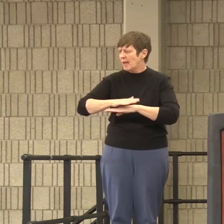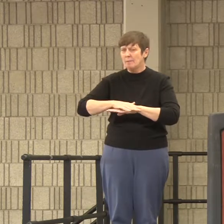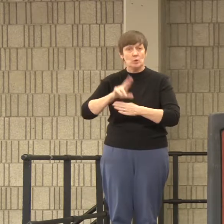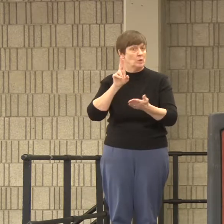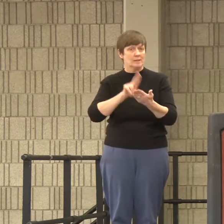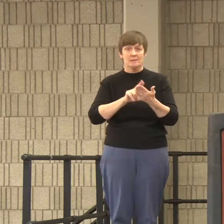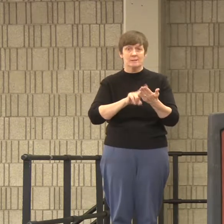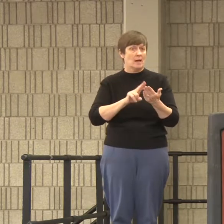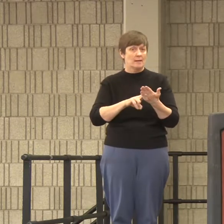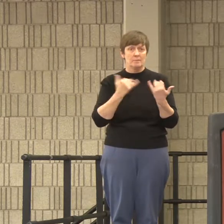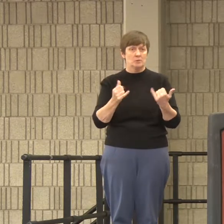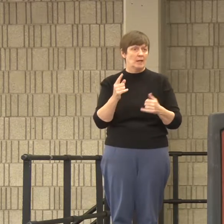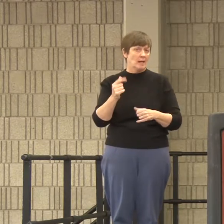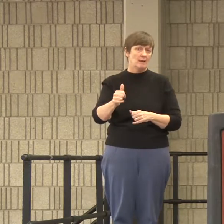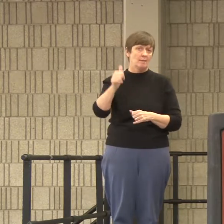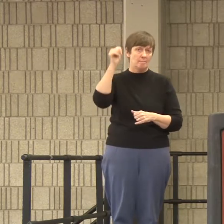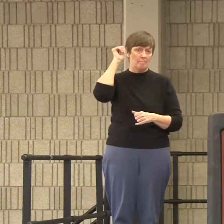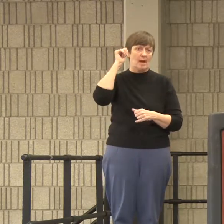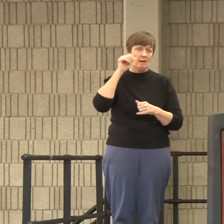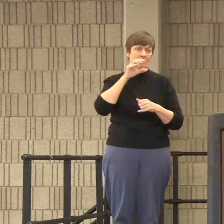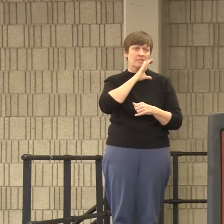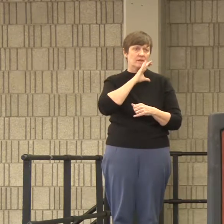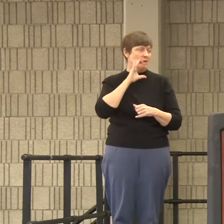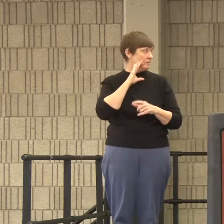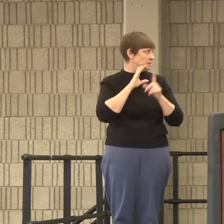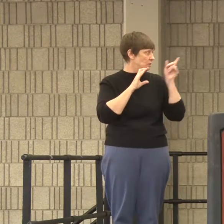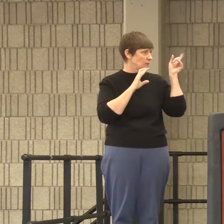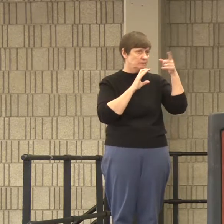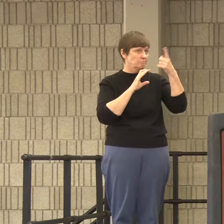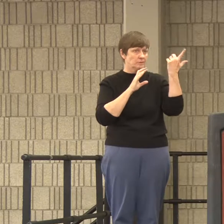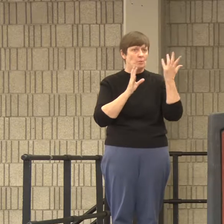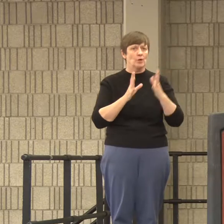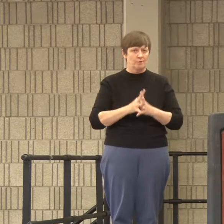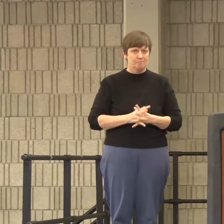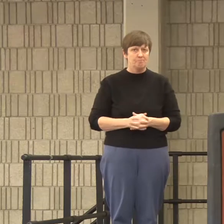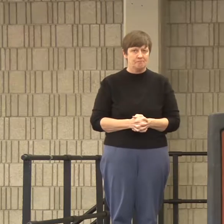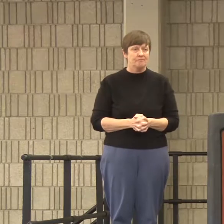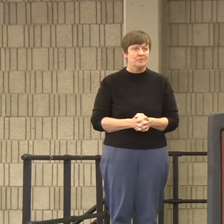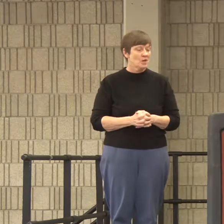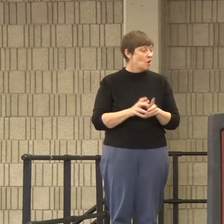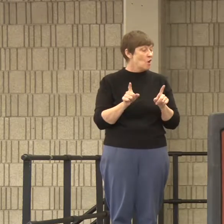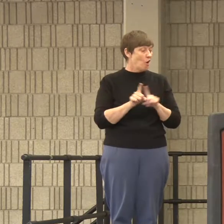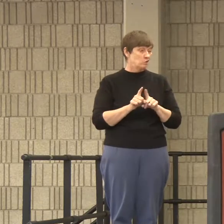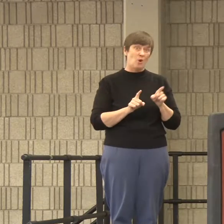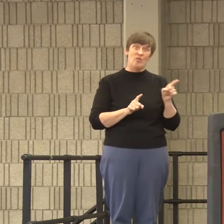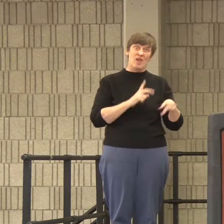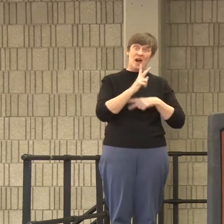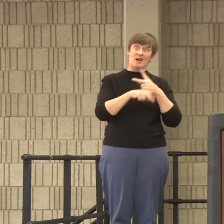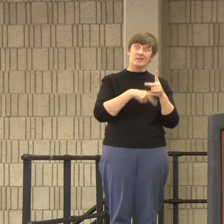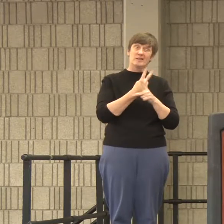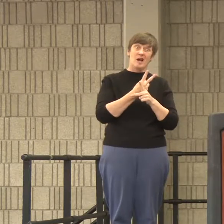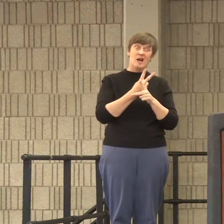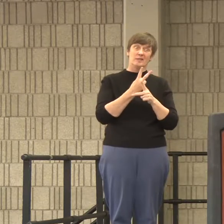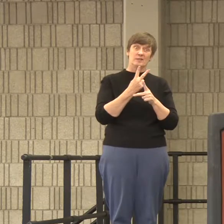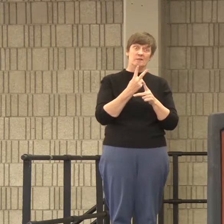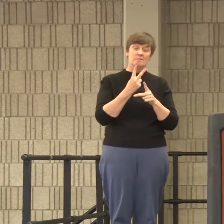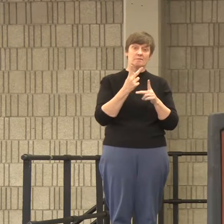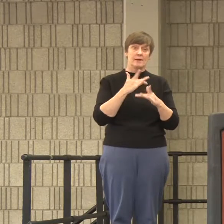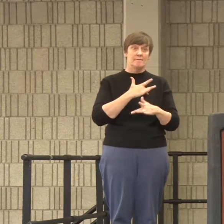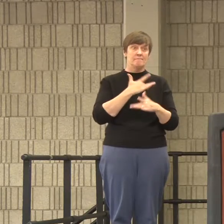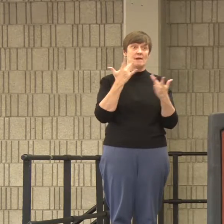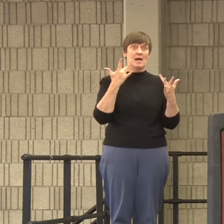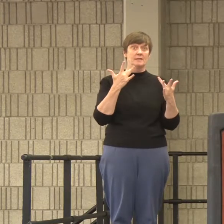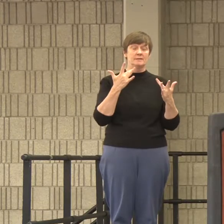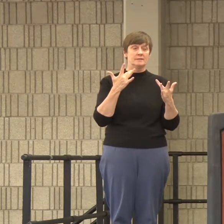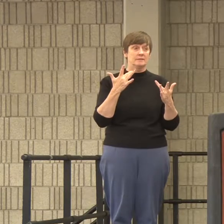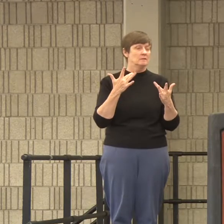back of the cafeteria. So I thank you, Dr. Weisberger. Also, something like this an event like this